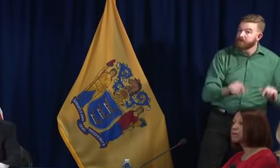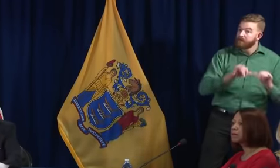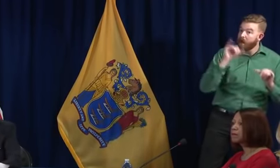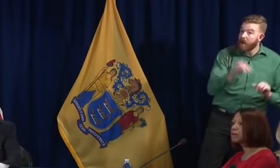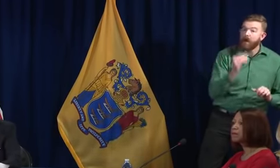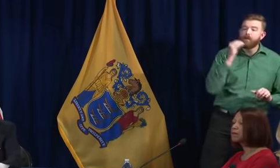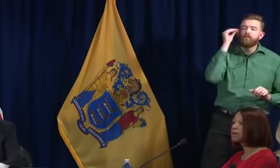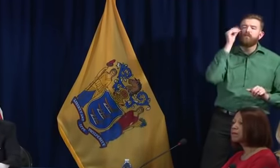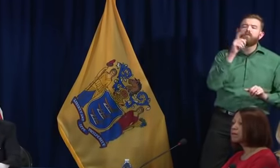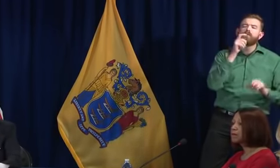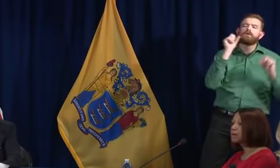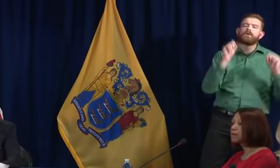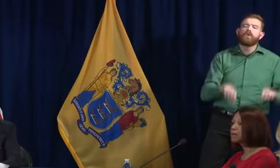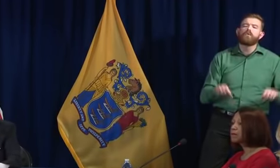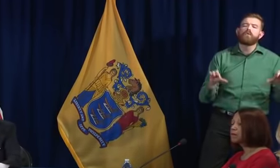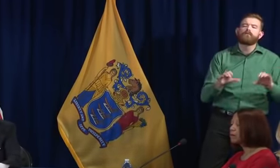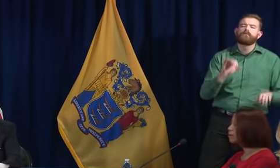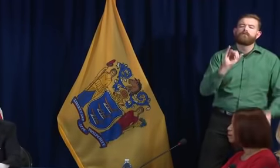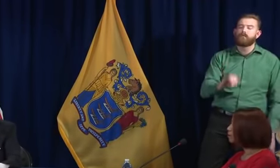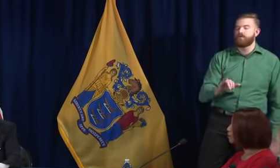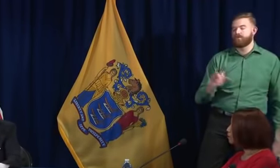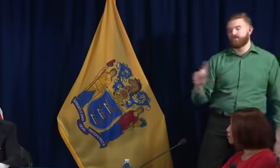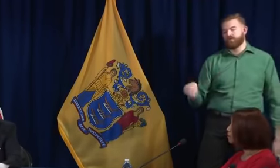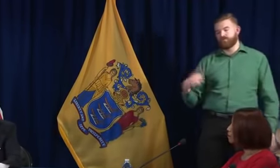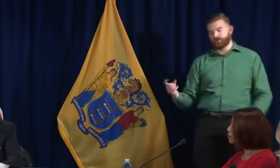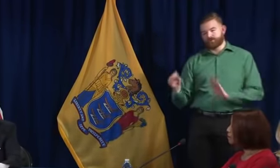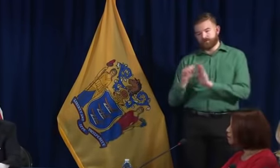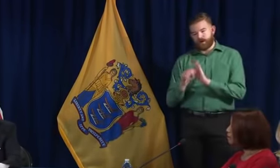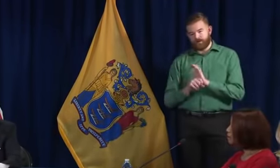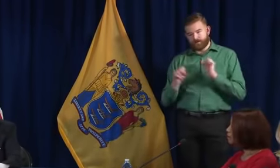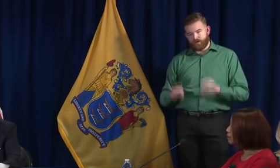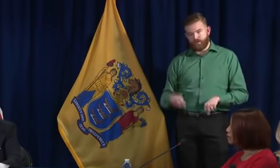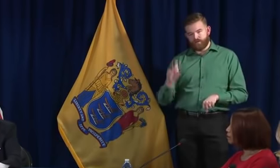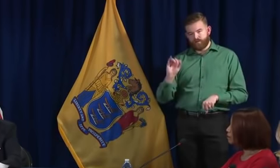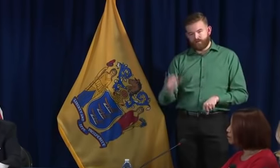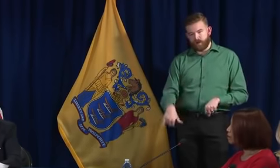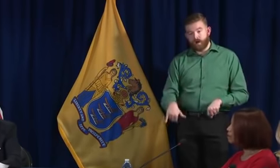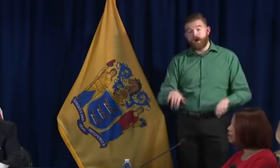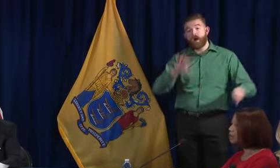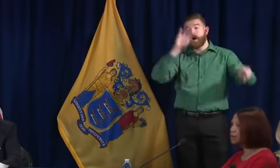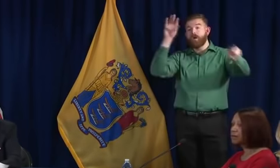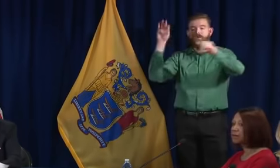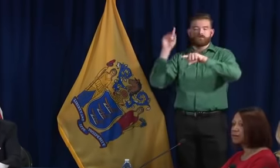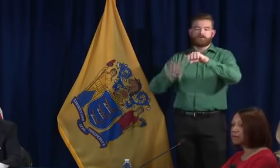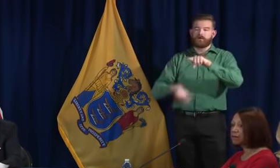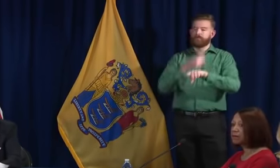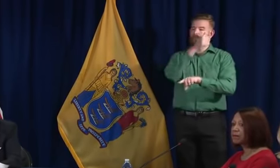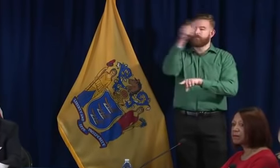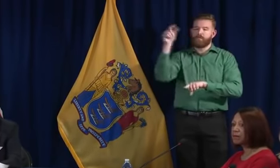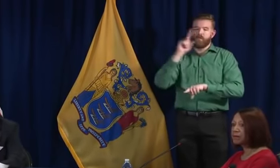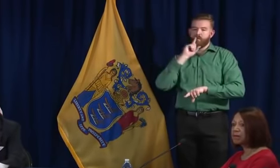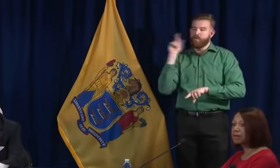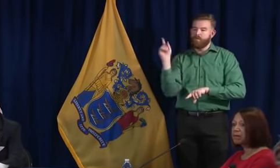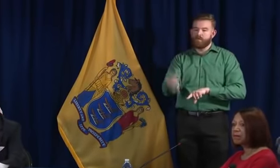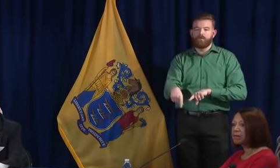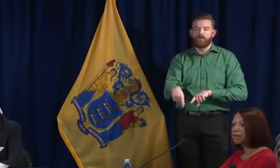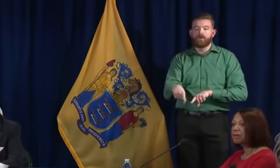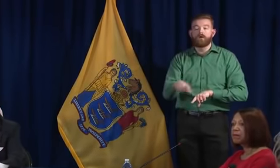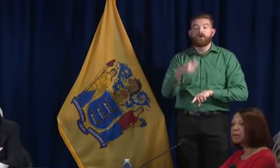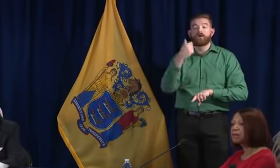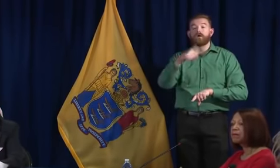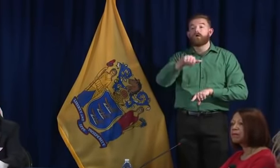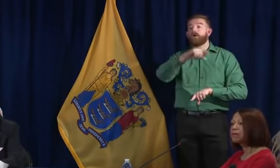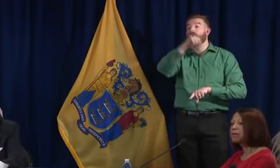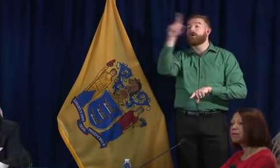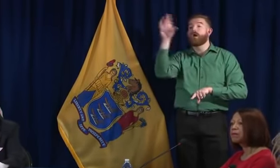us. We reserve the right to either confirm or deny any orders that are out there. Nikita, then we'll go back to you,